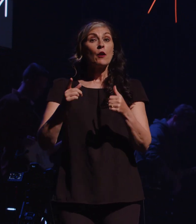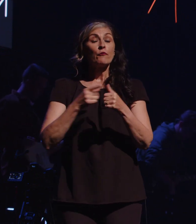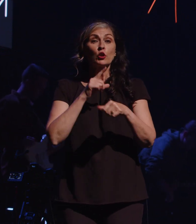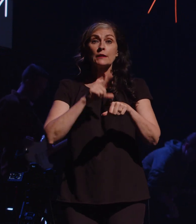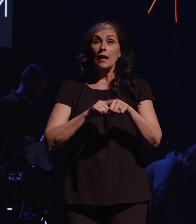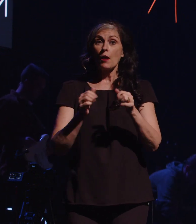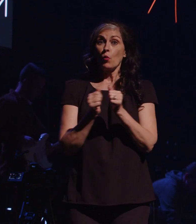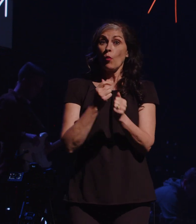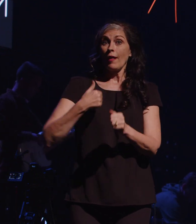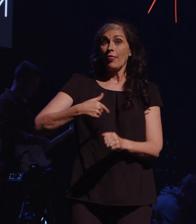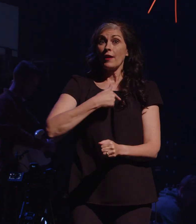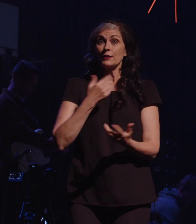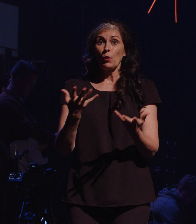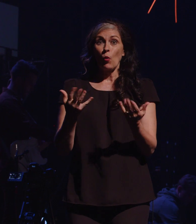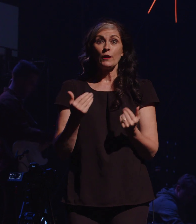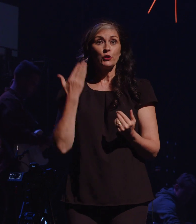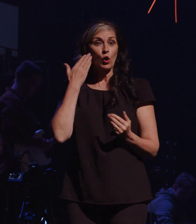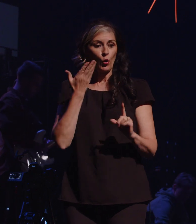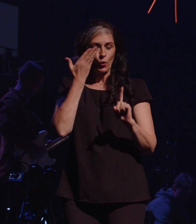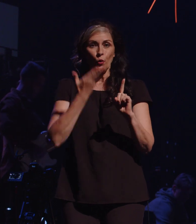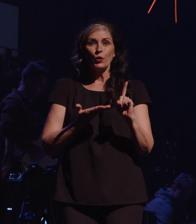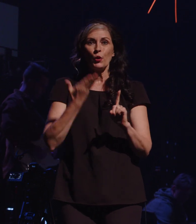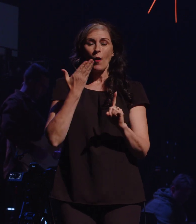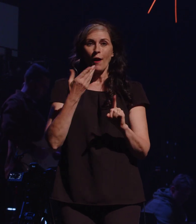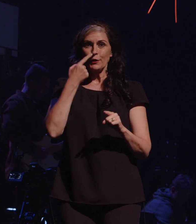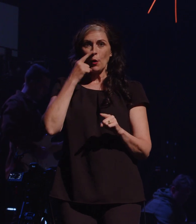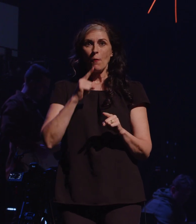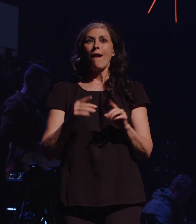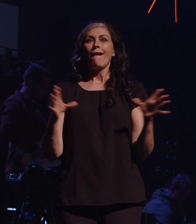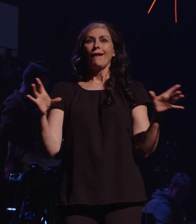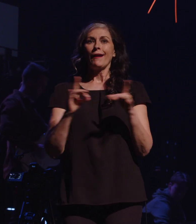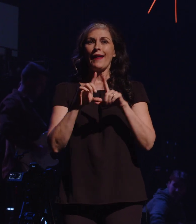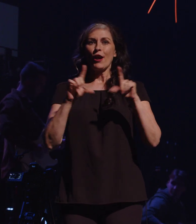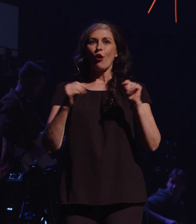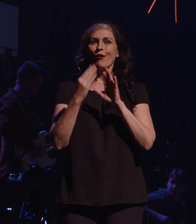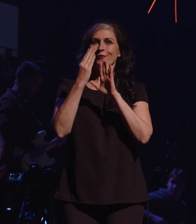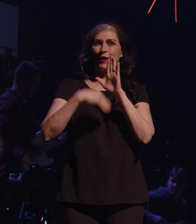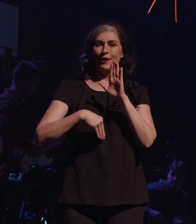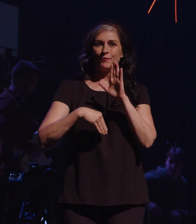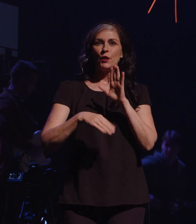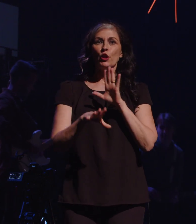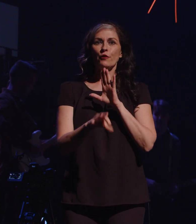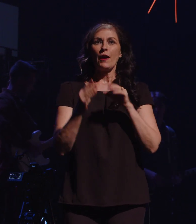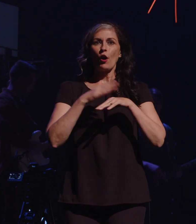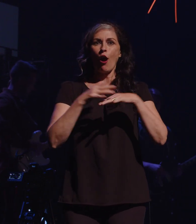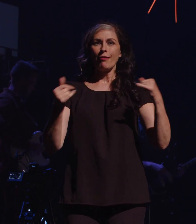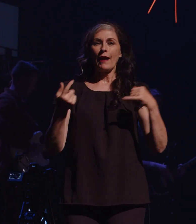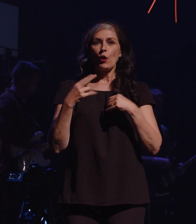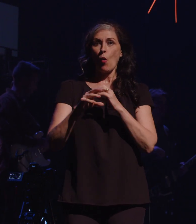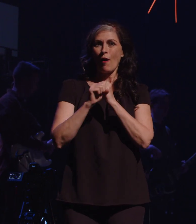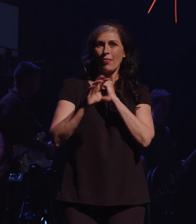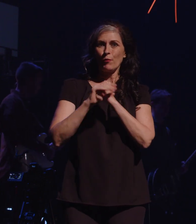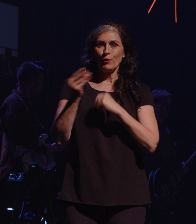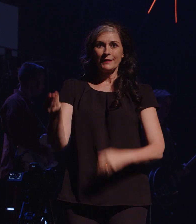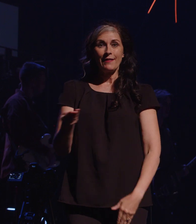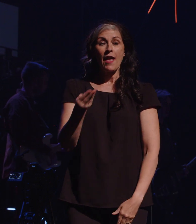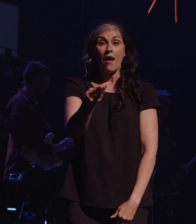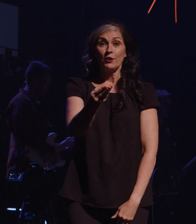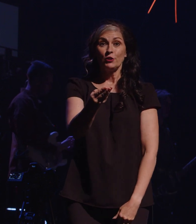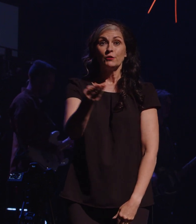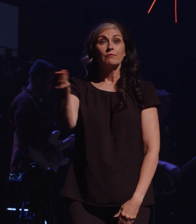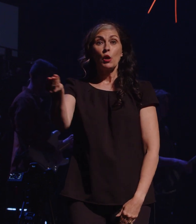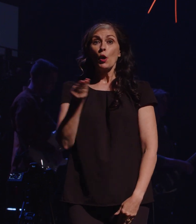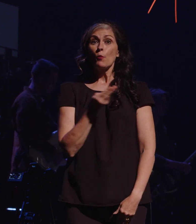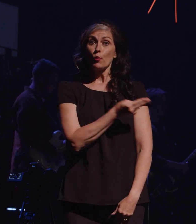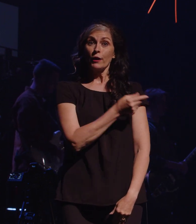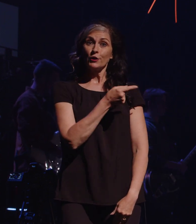first time with us, we want to get to know you. Would you please fill out our Connect card? It can be found online or in your bulletin. And you can bring that